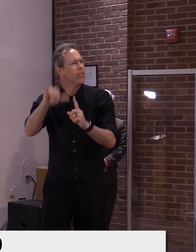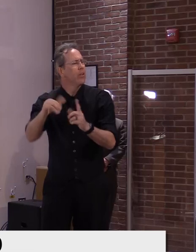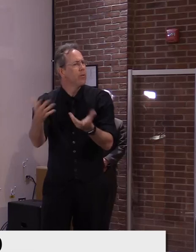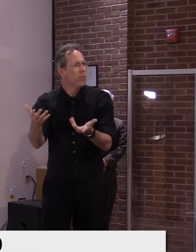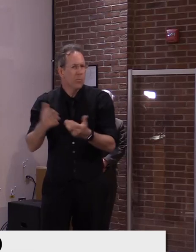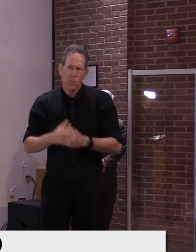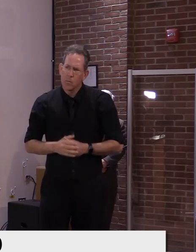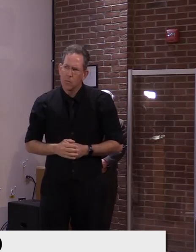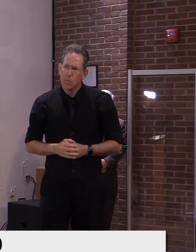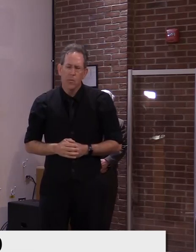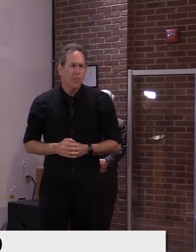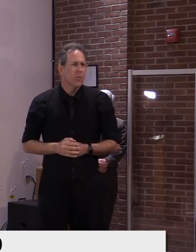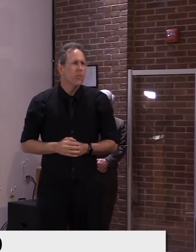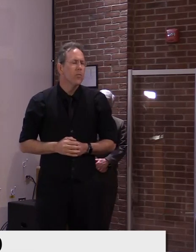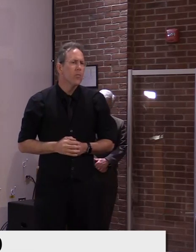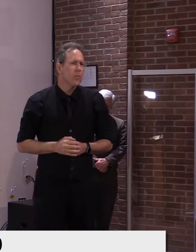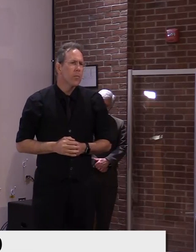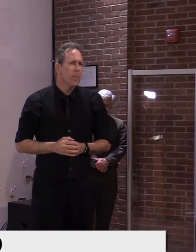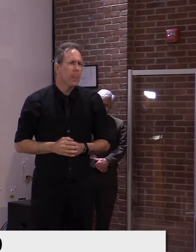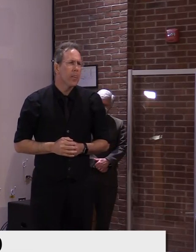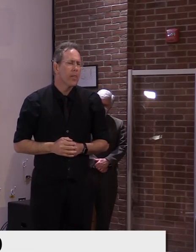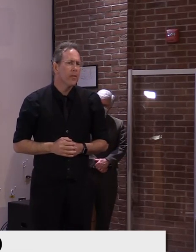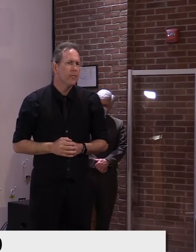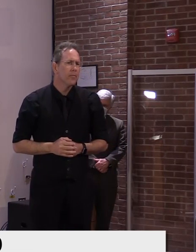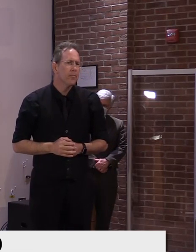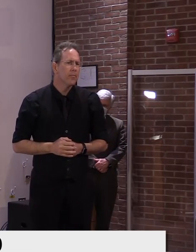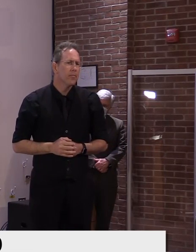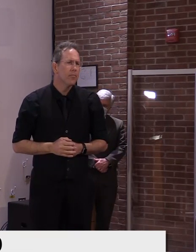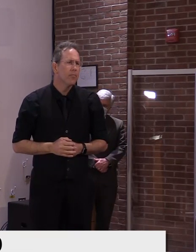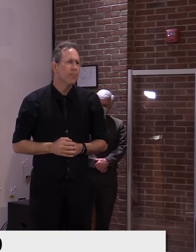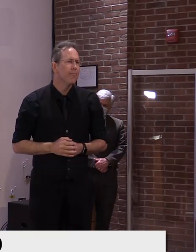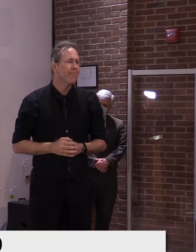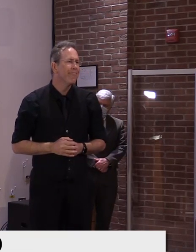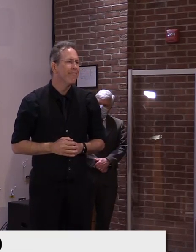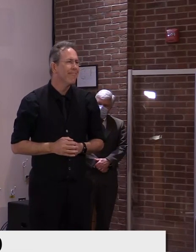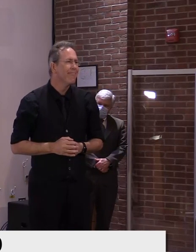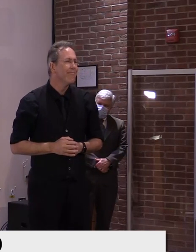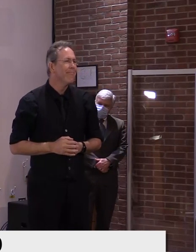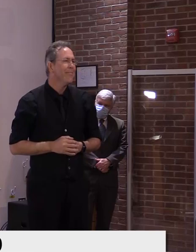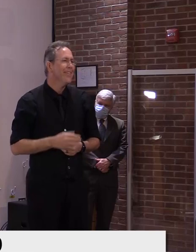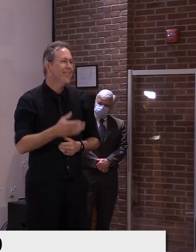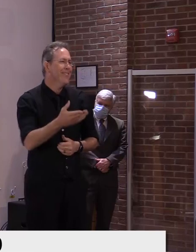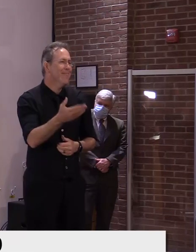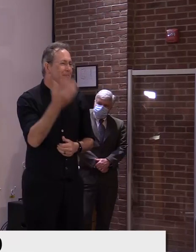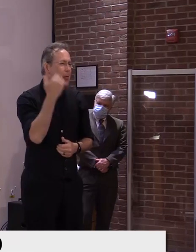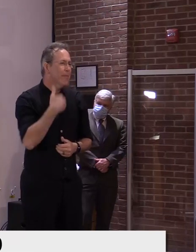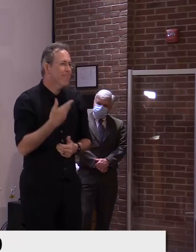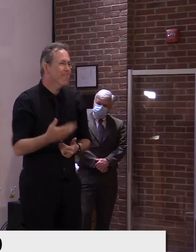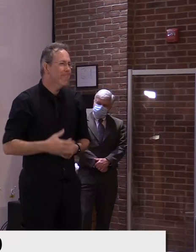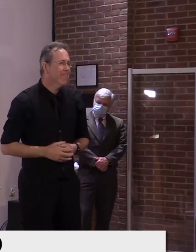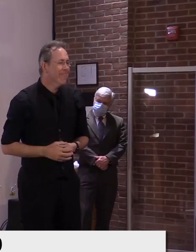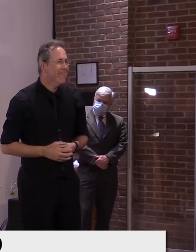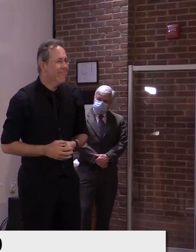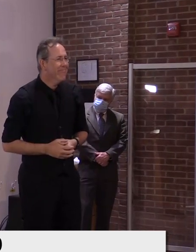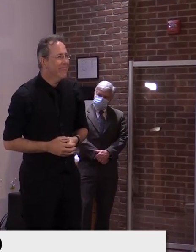work don't get that same break. You know, it's in my nature, Greg, to be in favor of tax breaks.